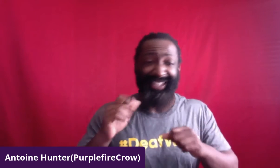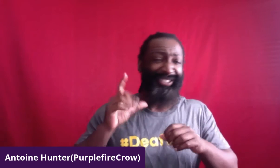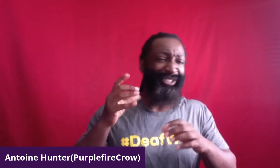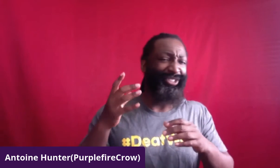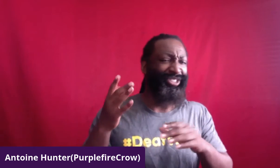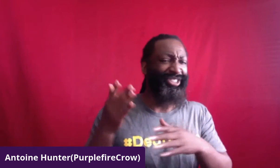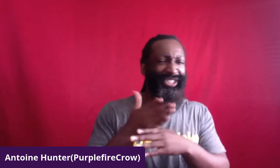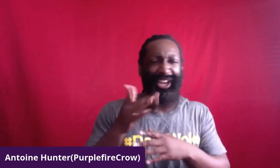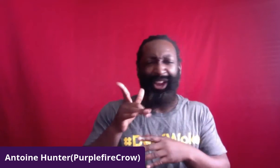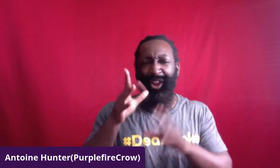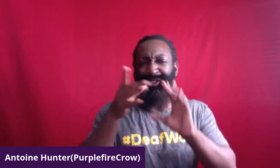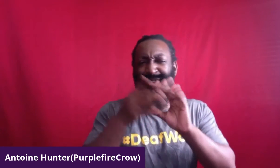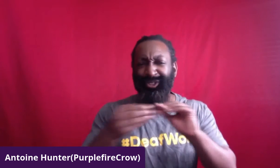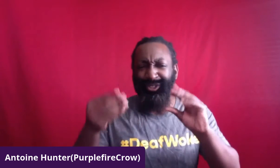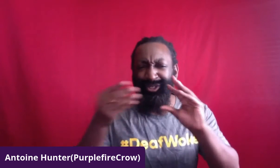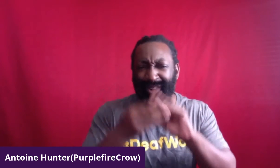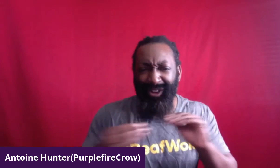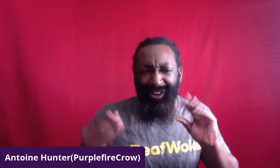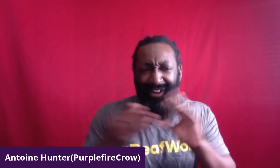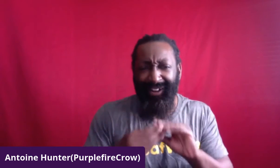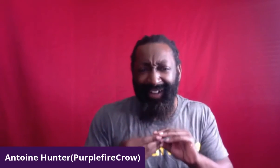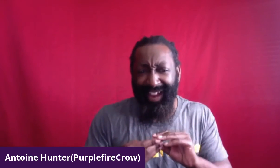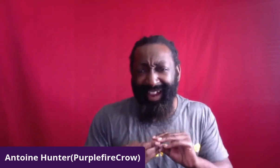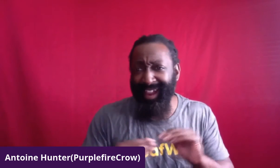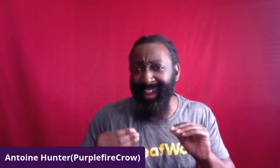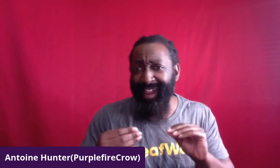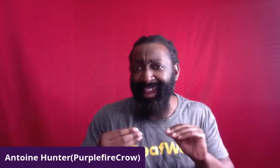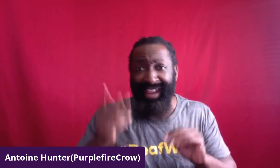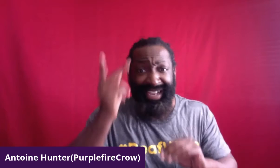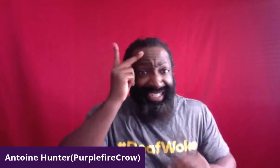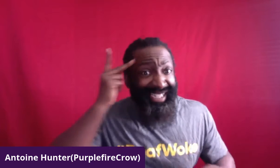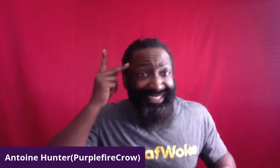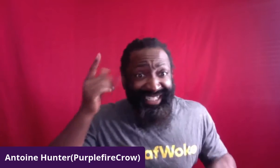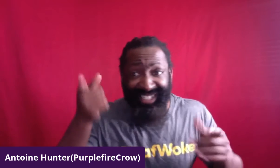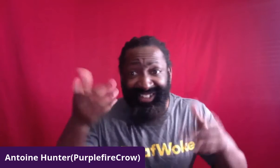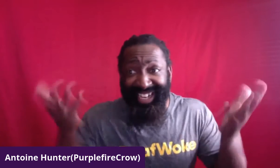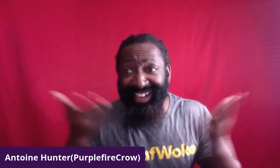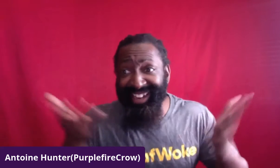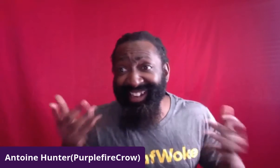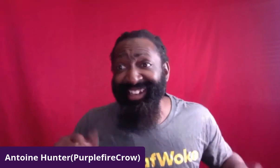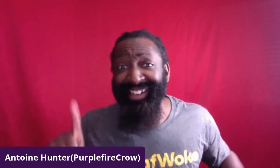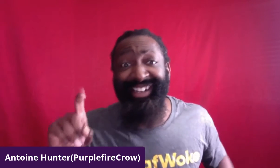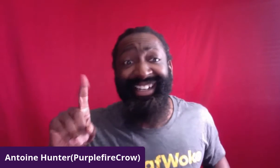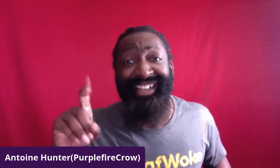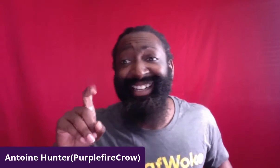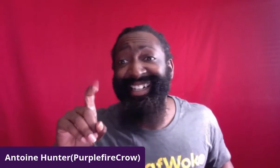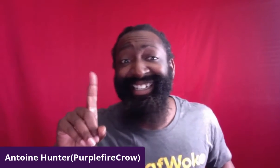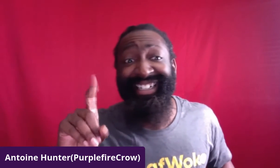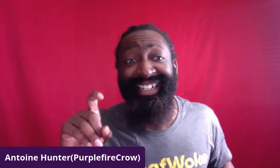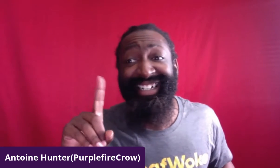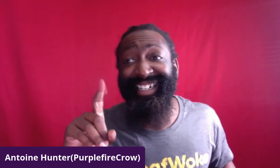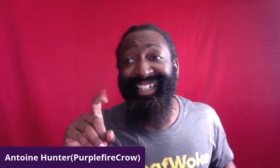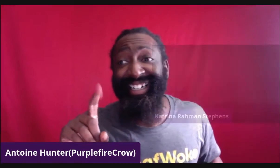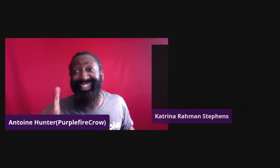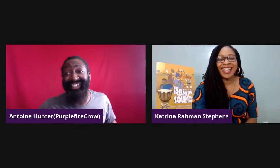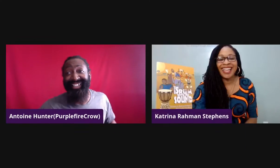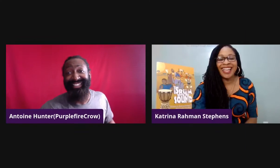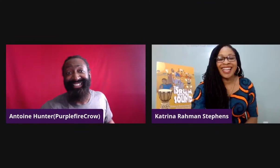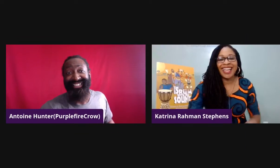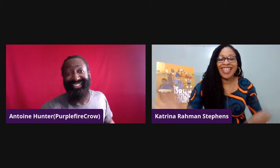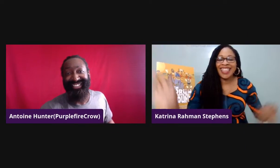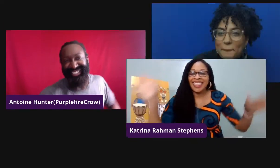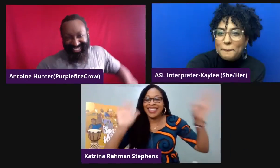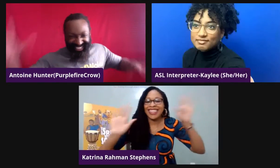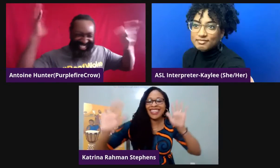Katrina, she is here today to share her story. Katrina, were you here? Where are you